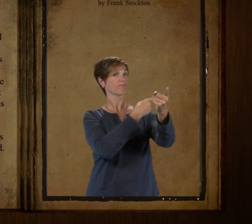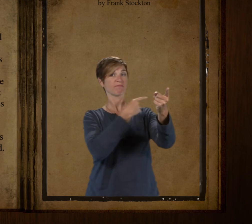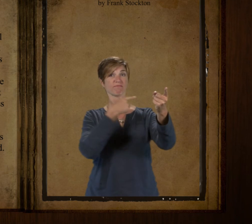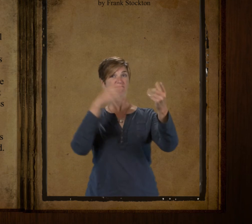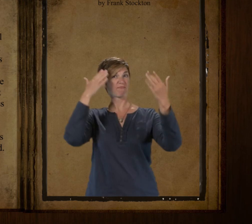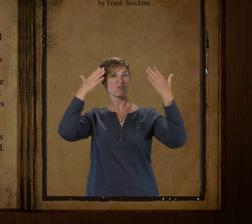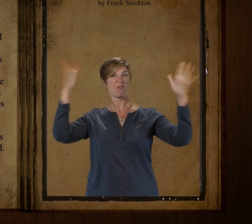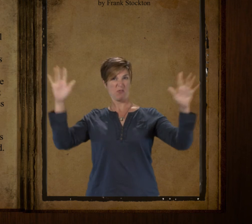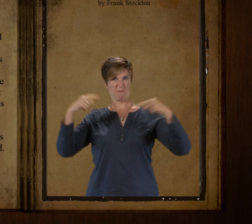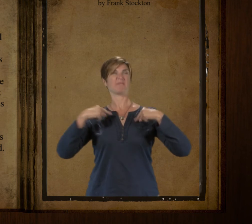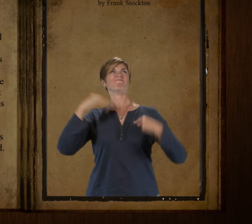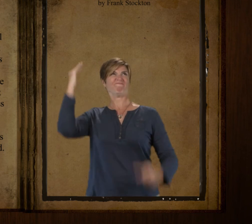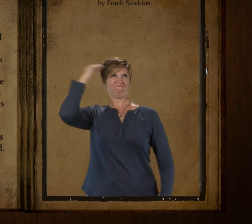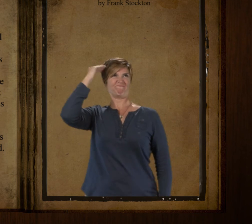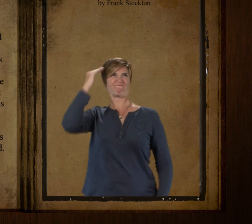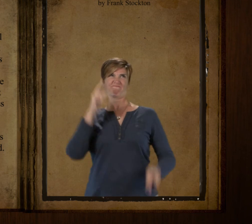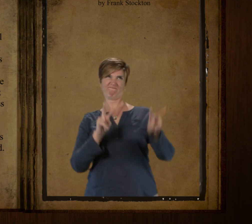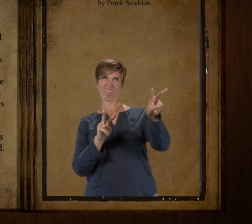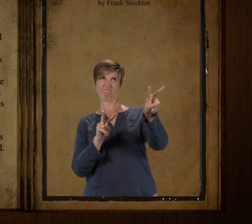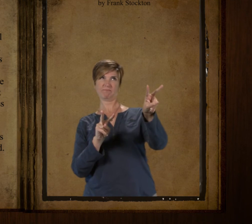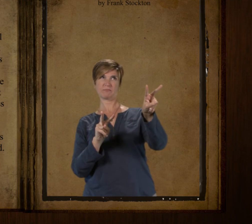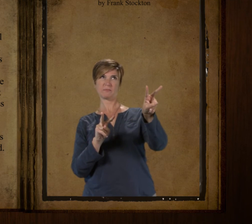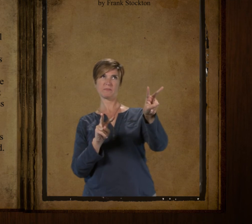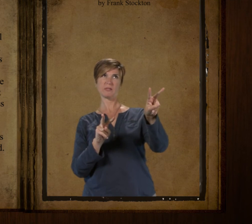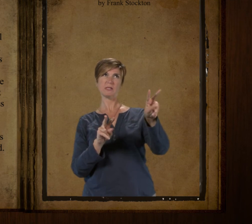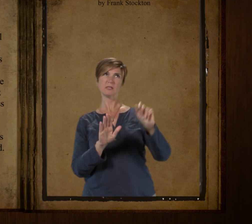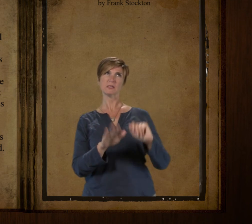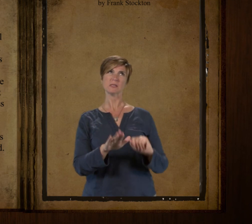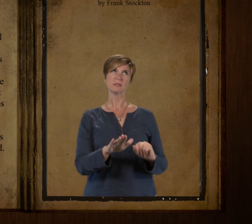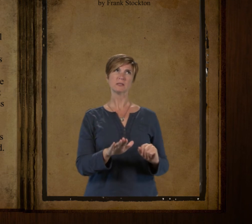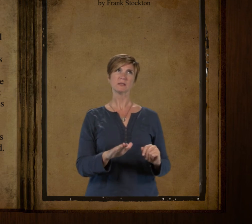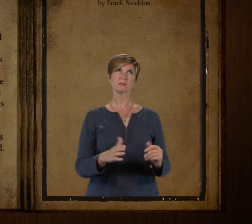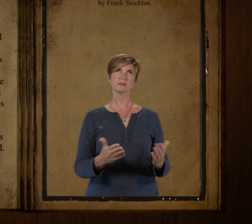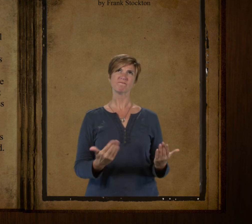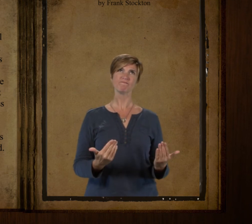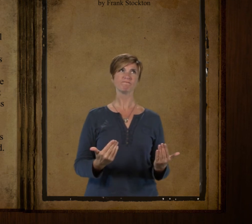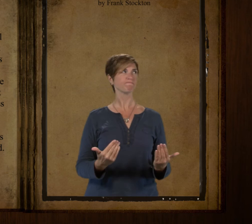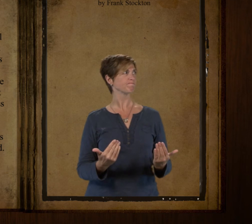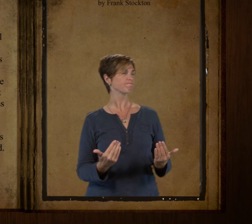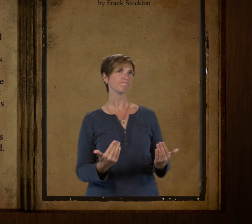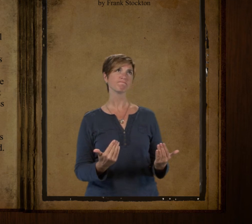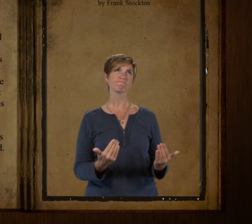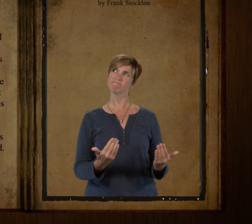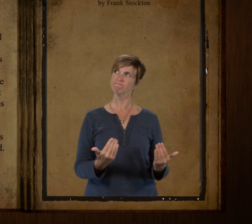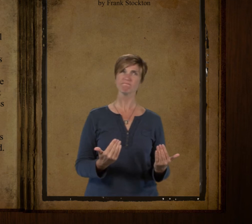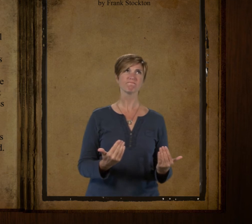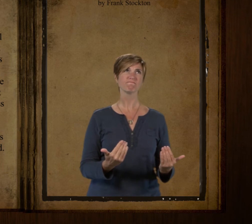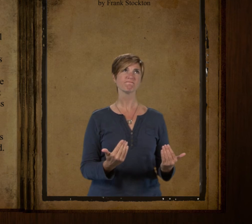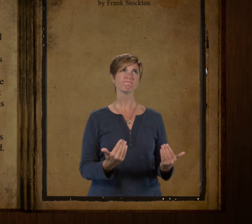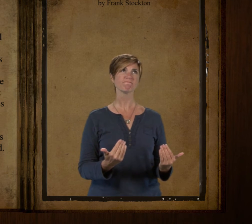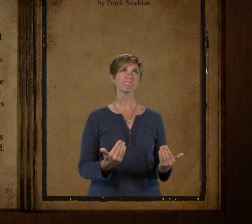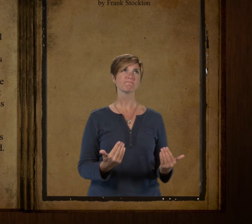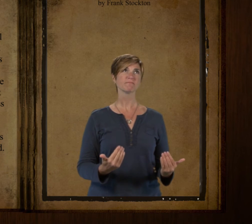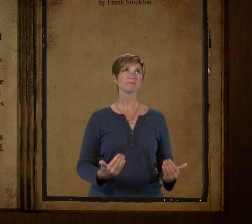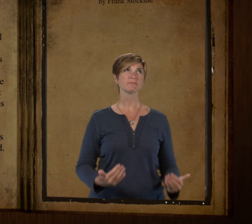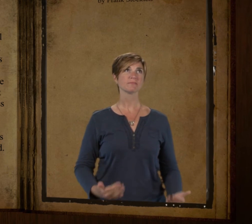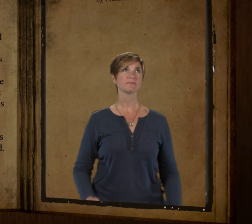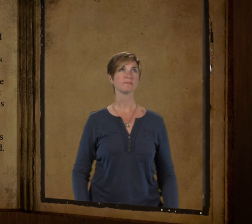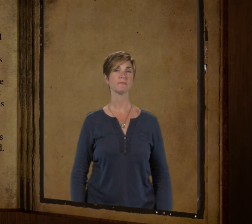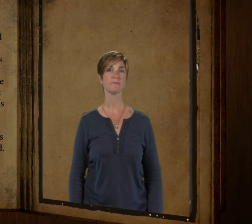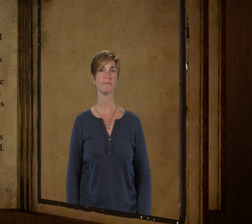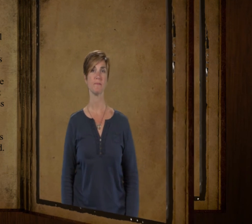the moment he looked upon her, he saw she had succeeded, as in his soul he knew she would